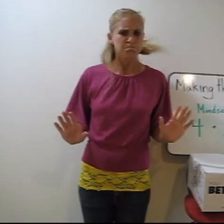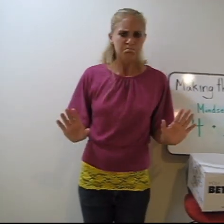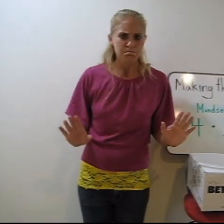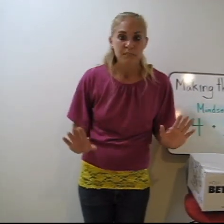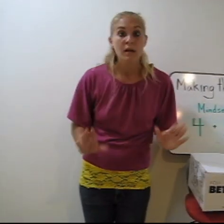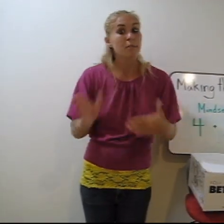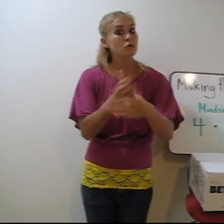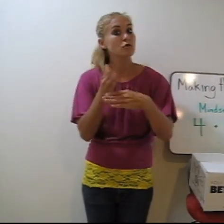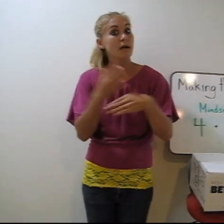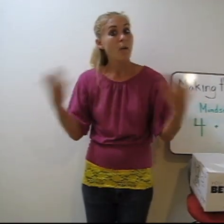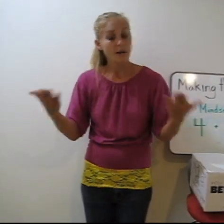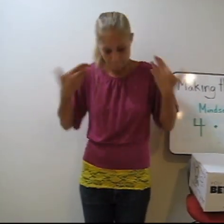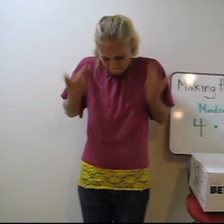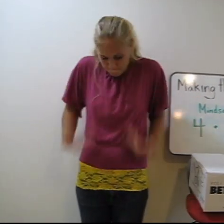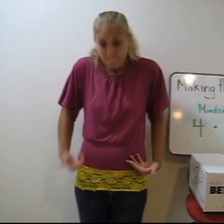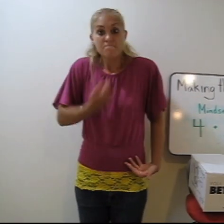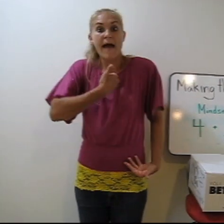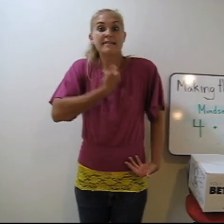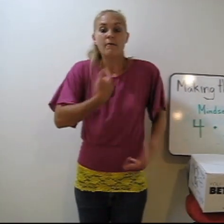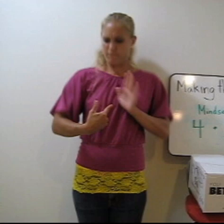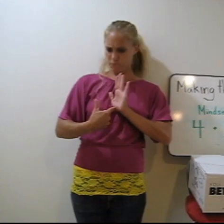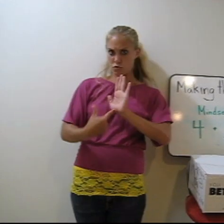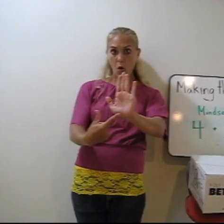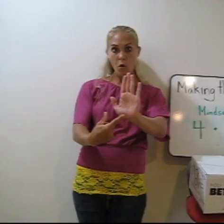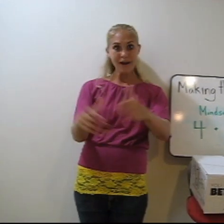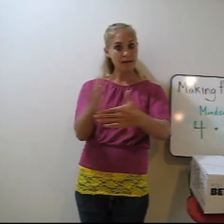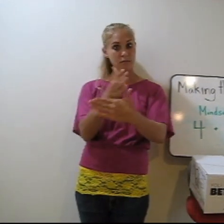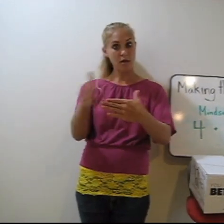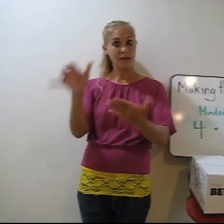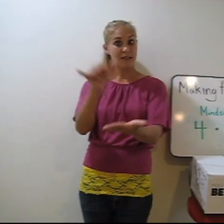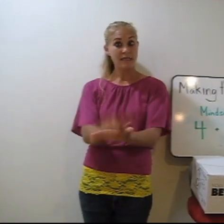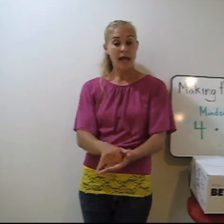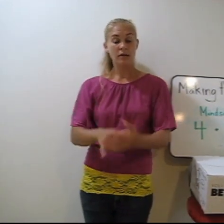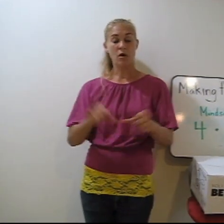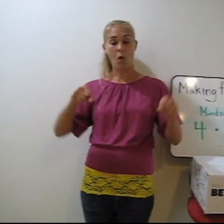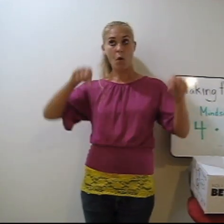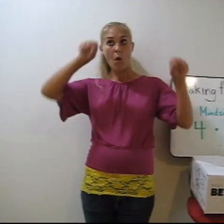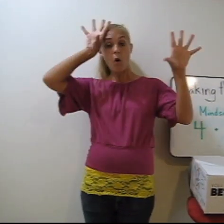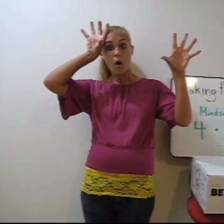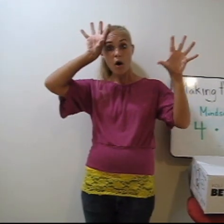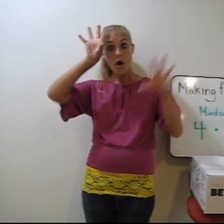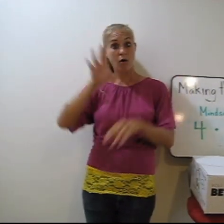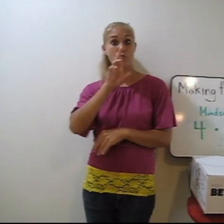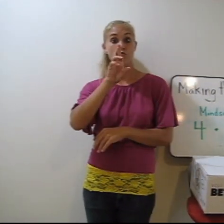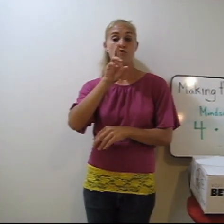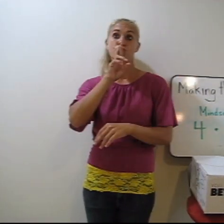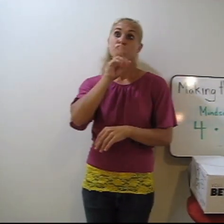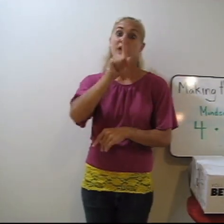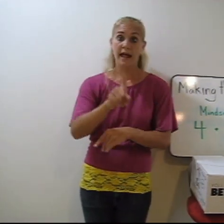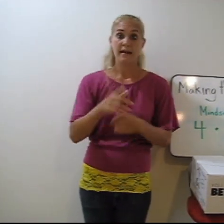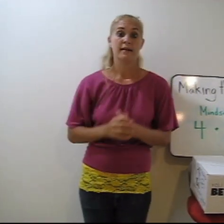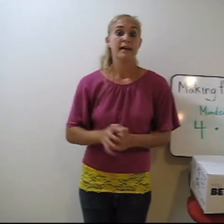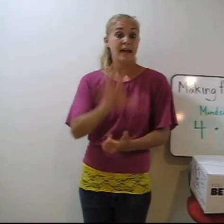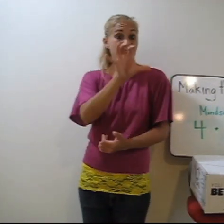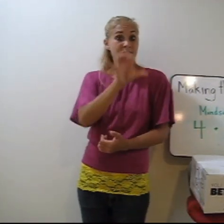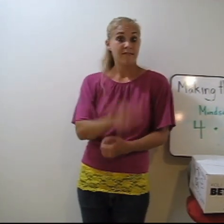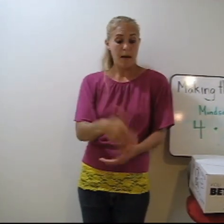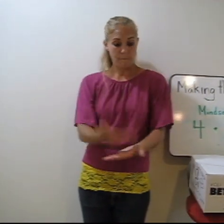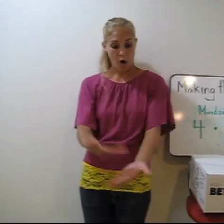sharing is you. And this is a frightening reality for most people. You see, in the product representation business, and most